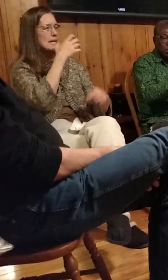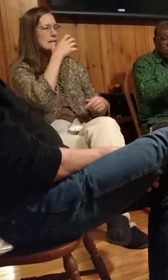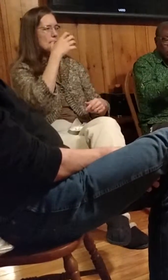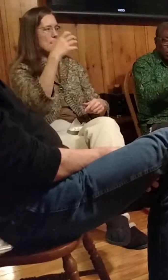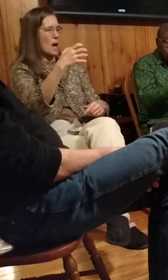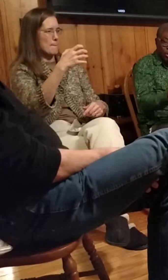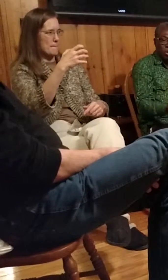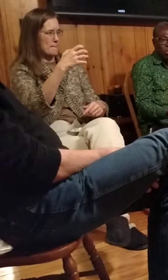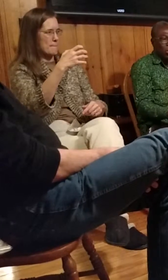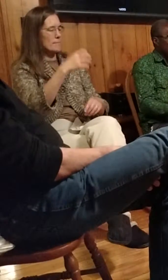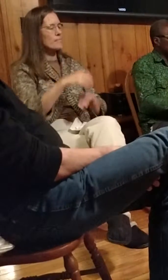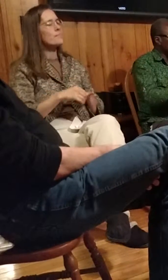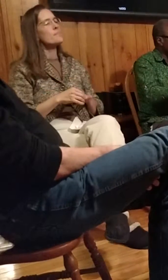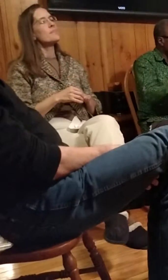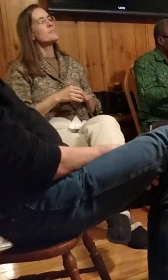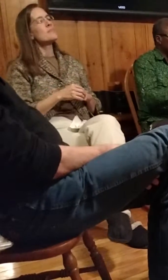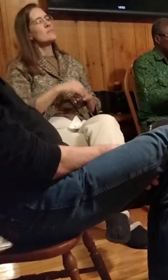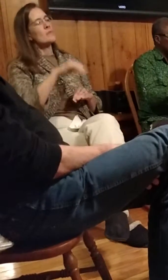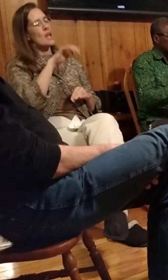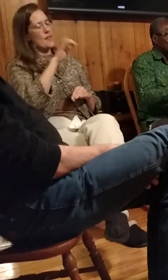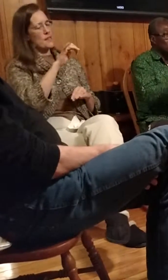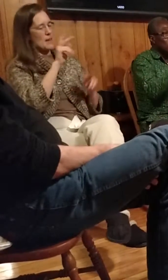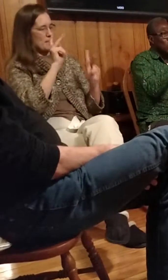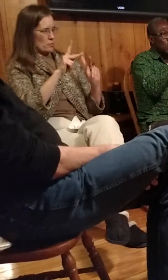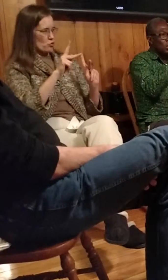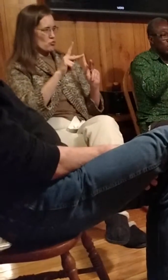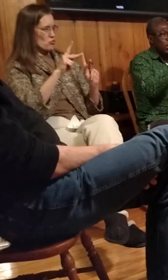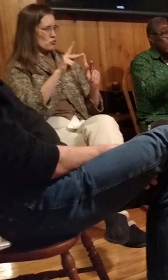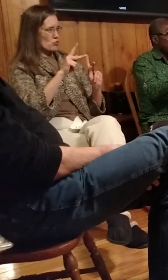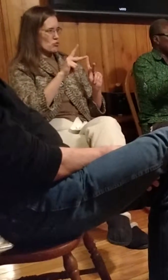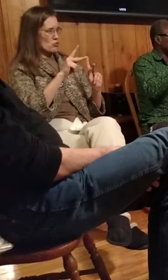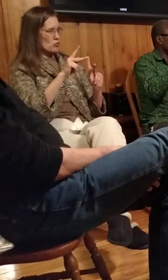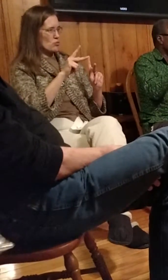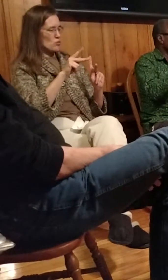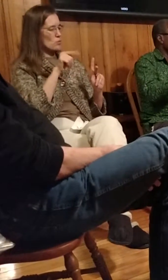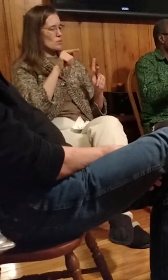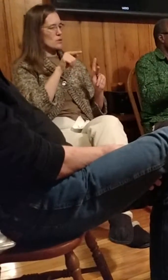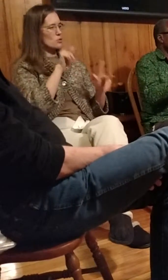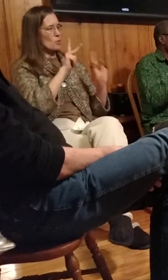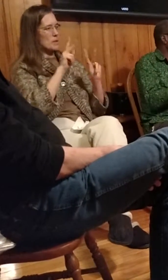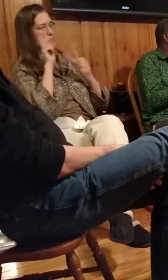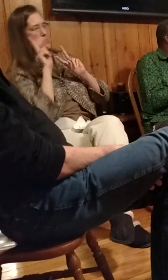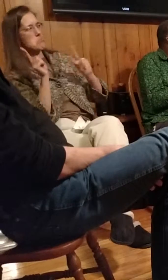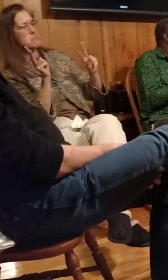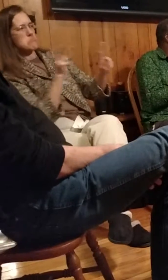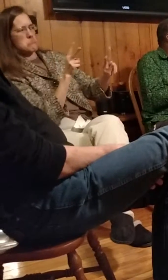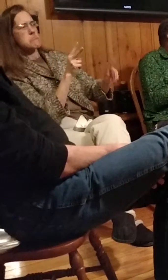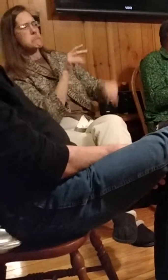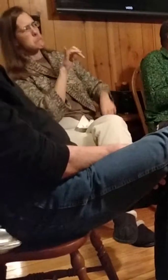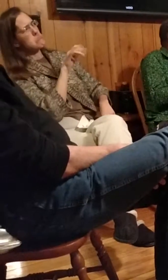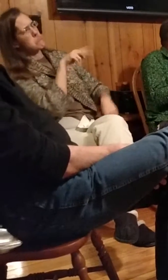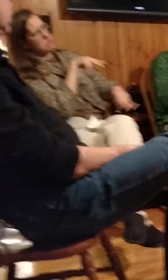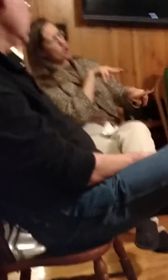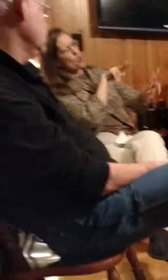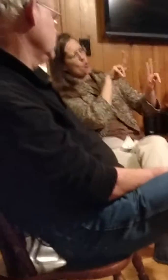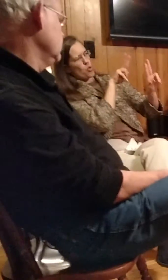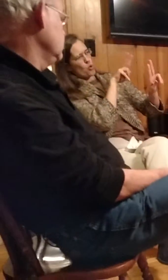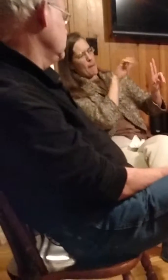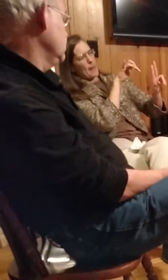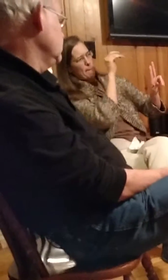He interprets the Quran. He interprets so many other things. So he's regarded as somebody who's they don't